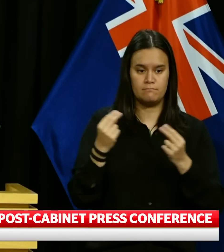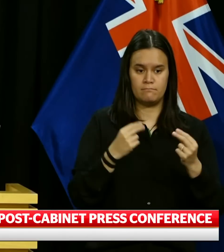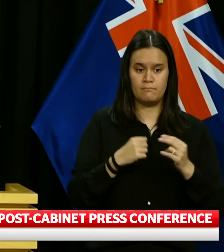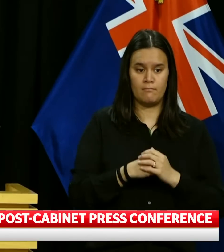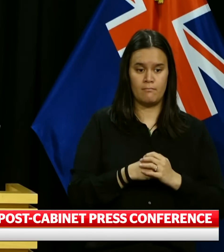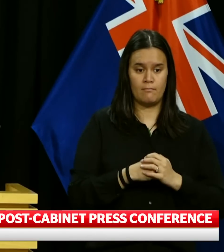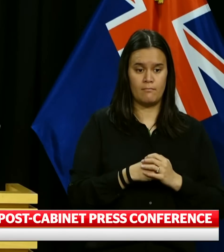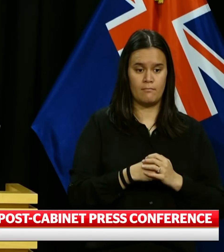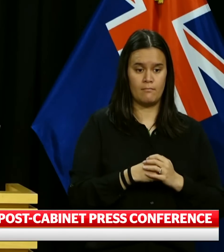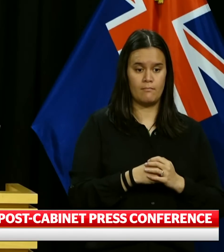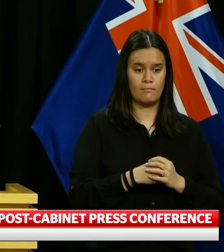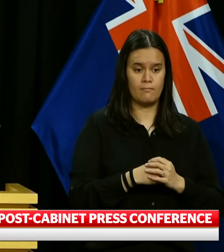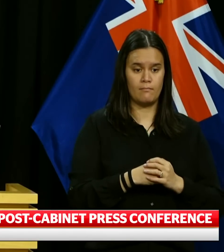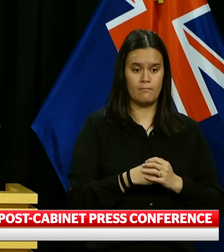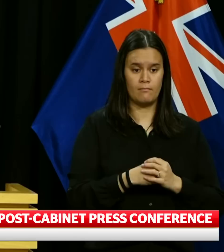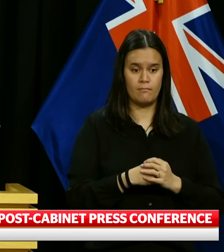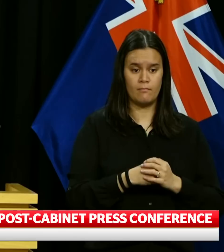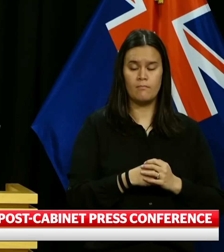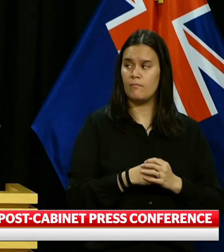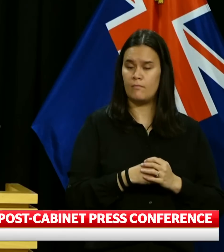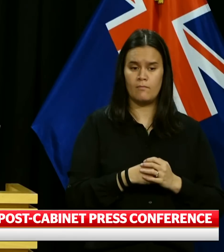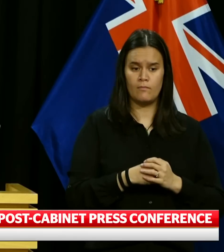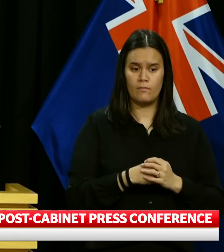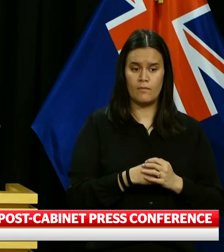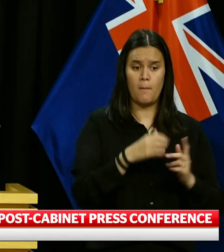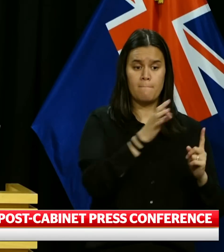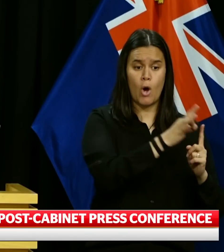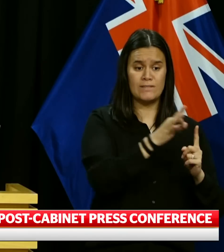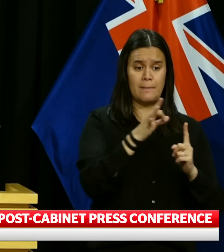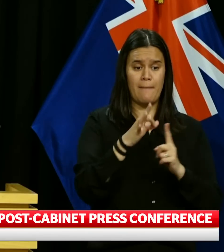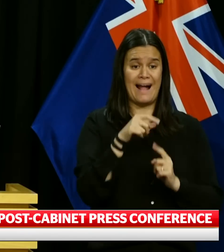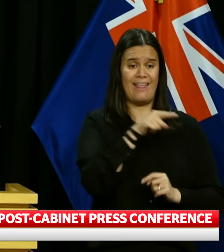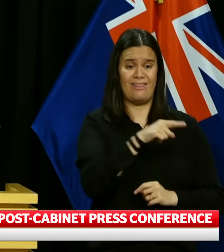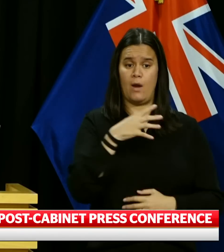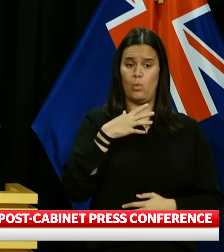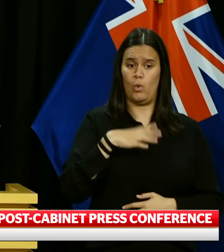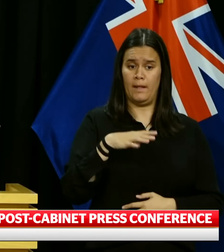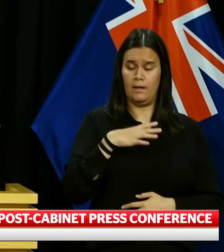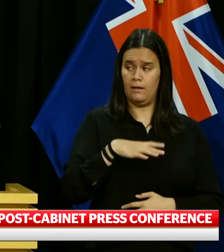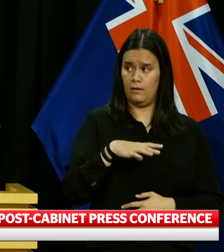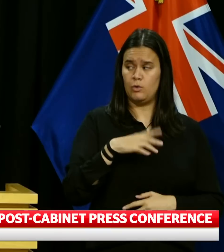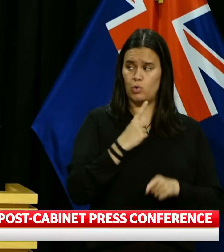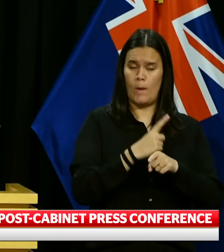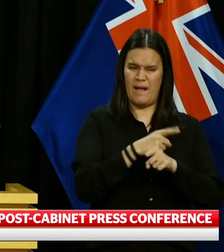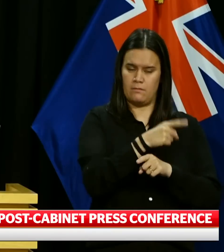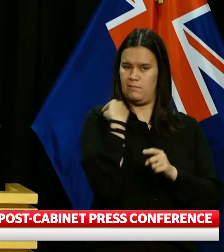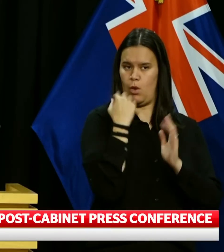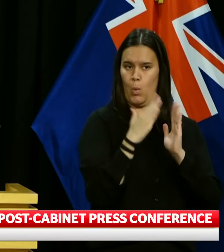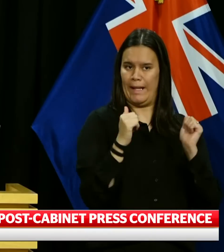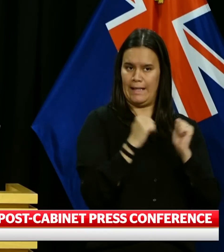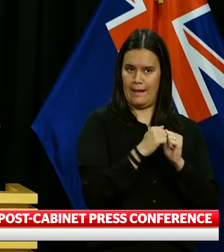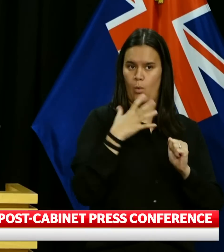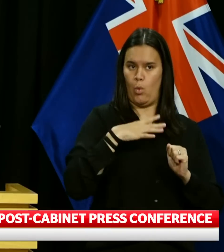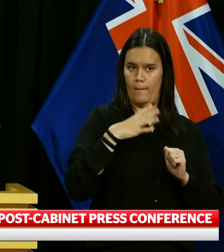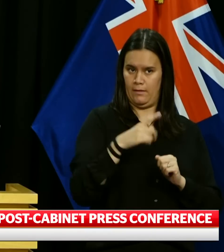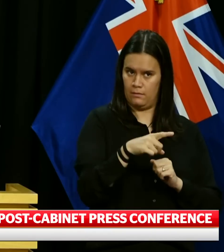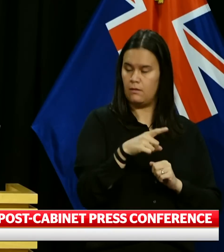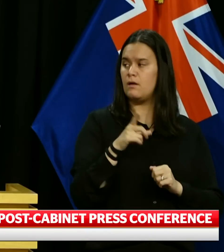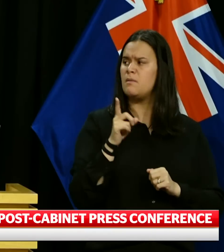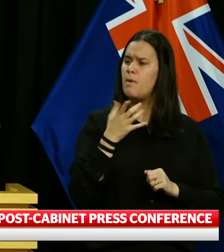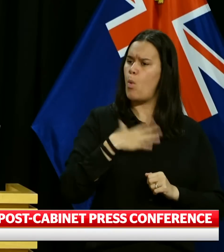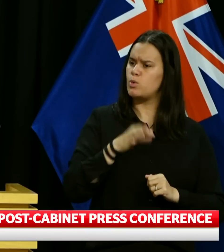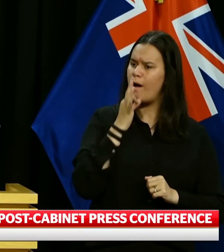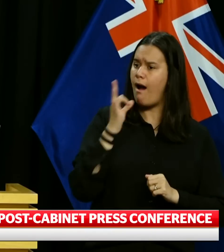other women assaulted in Albert Park on Saturday that given the huge amount of video evidence that police will